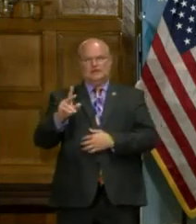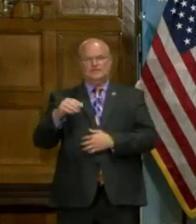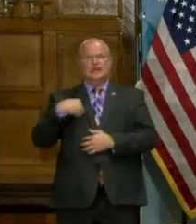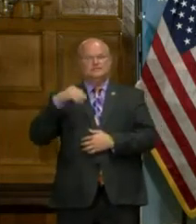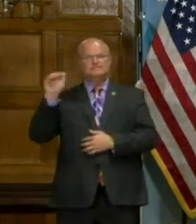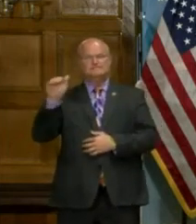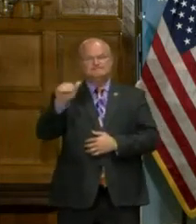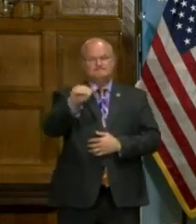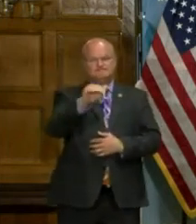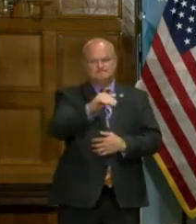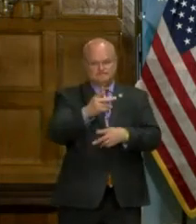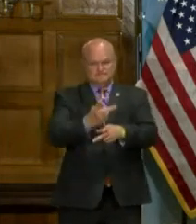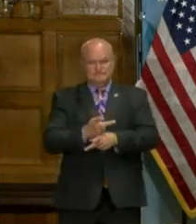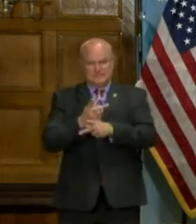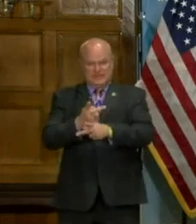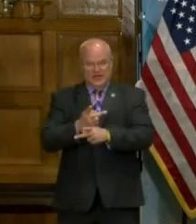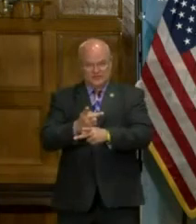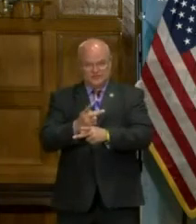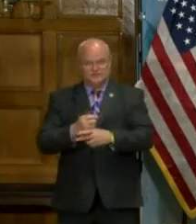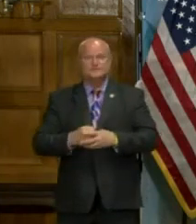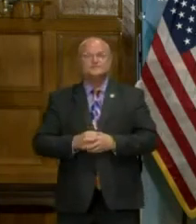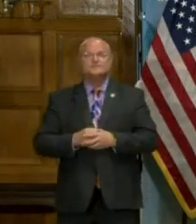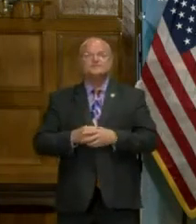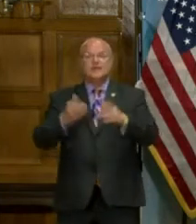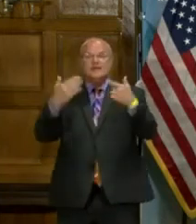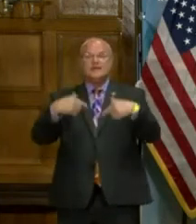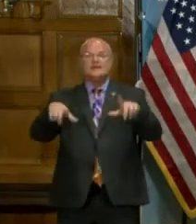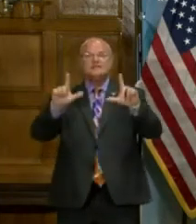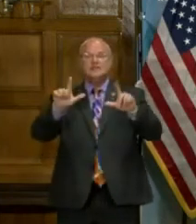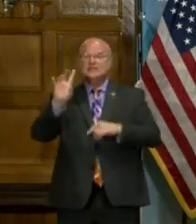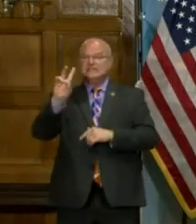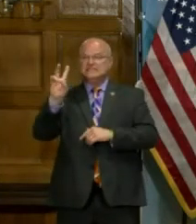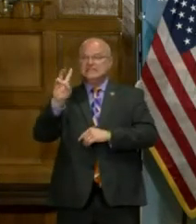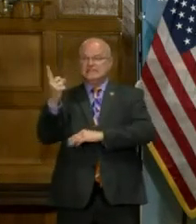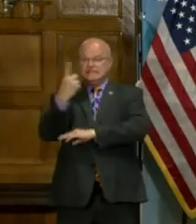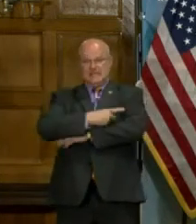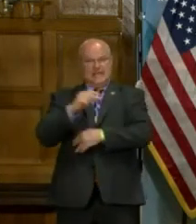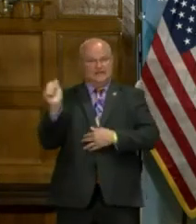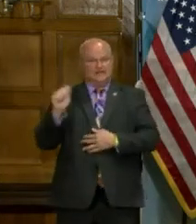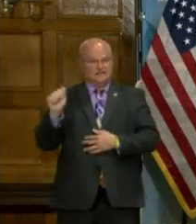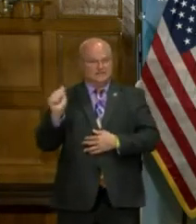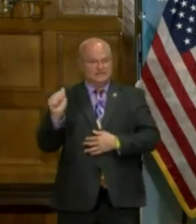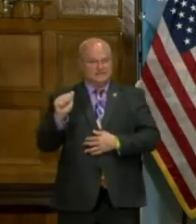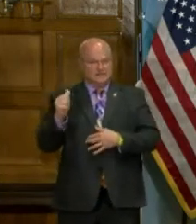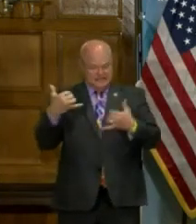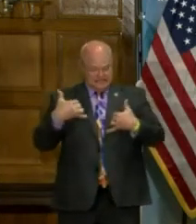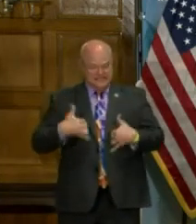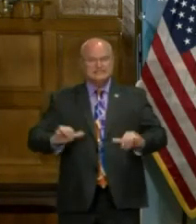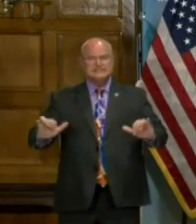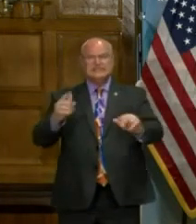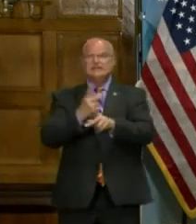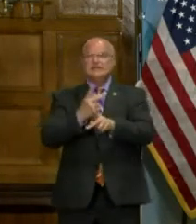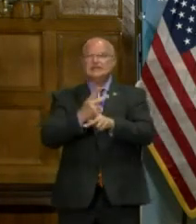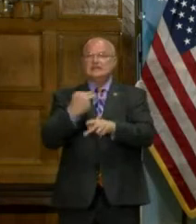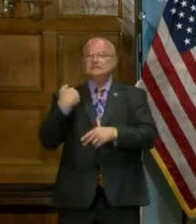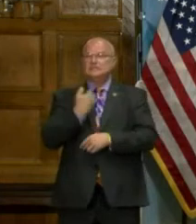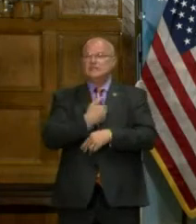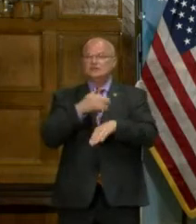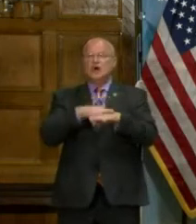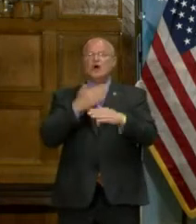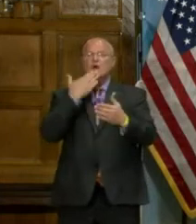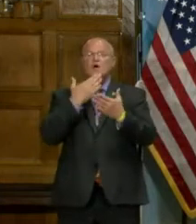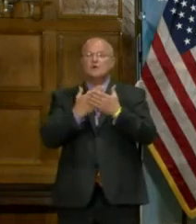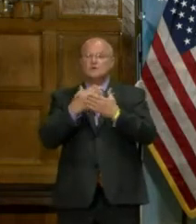to be careful. The next chart is the 7-day rolling average, which still keeps us on a